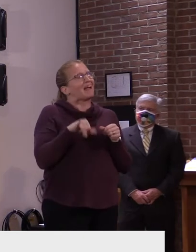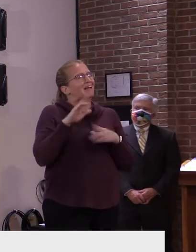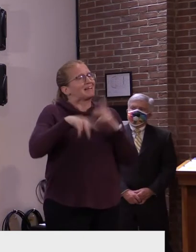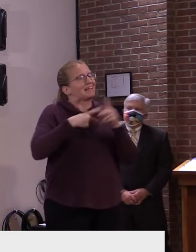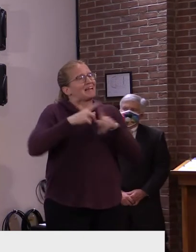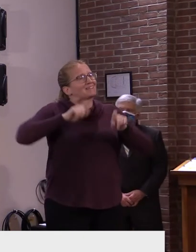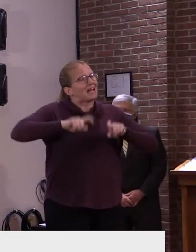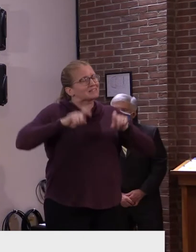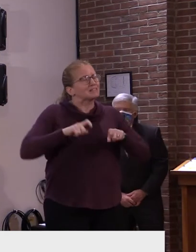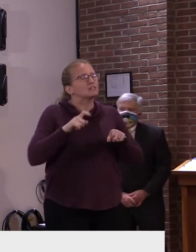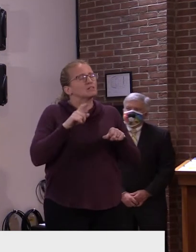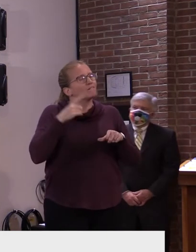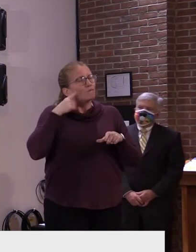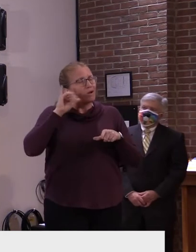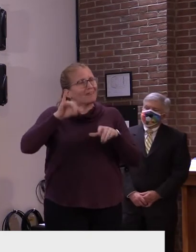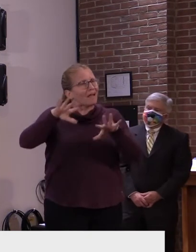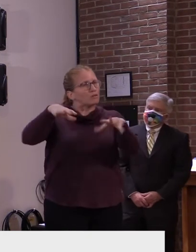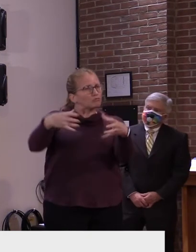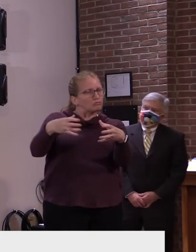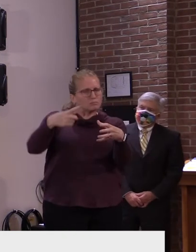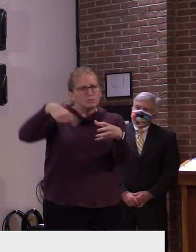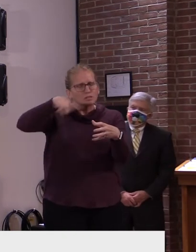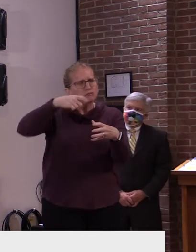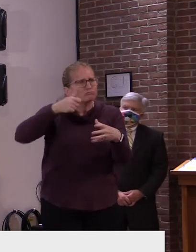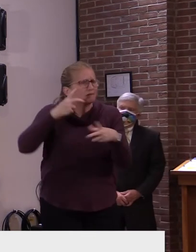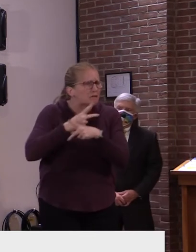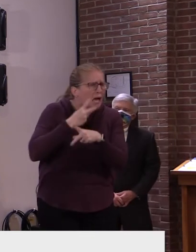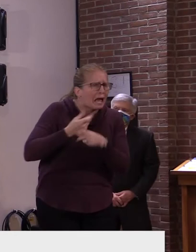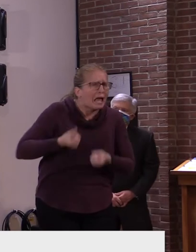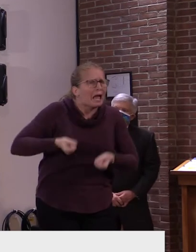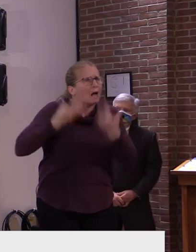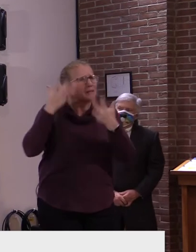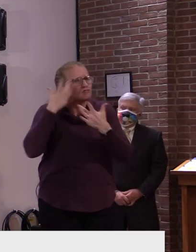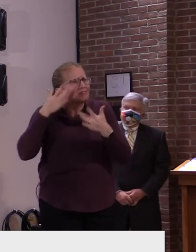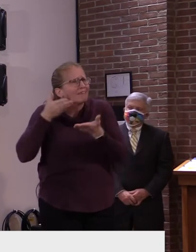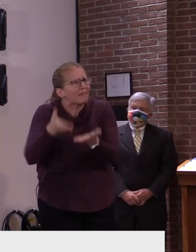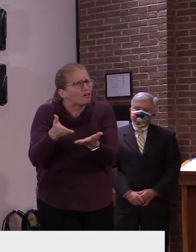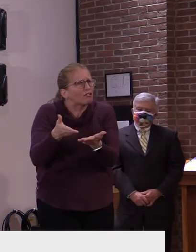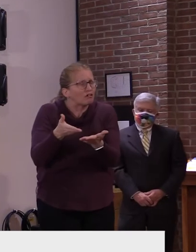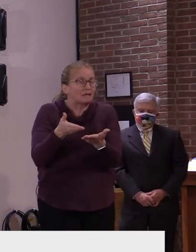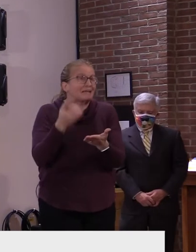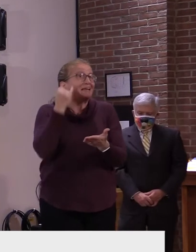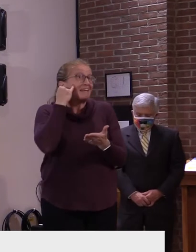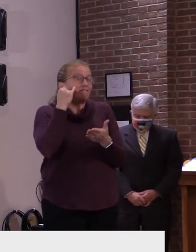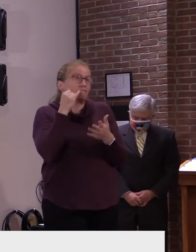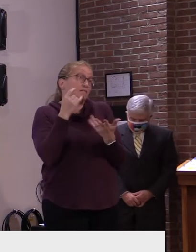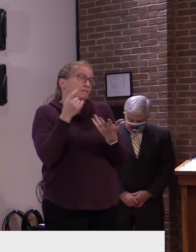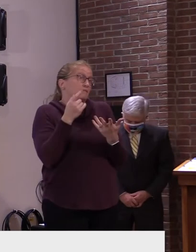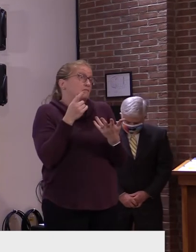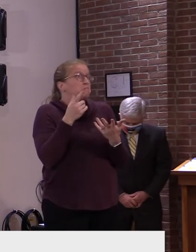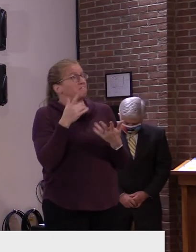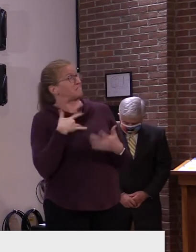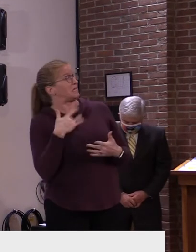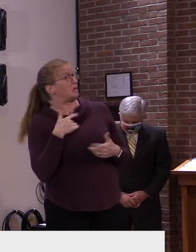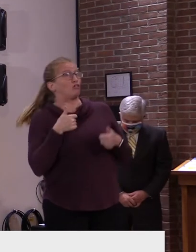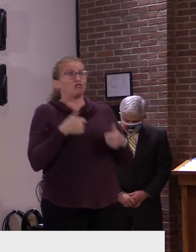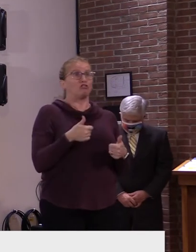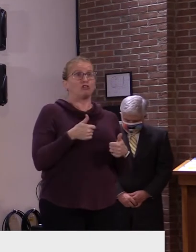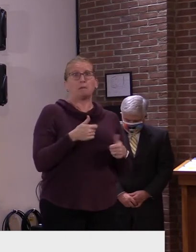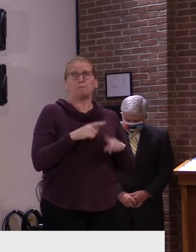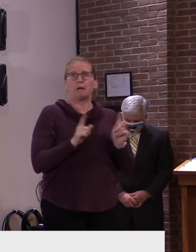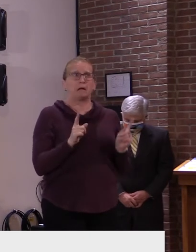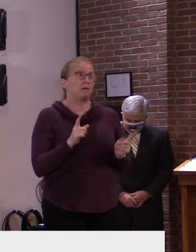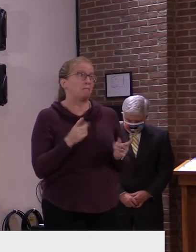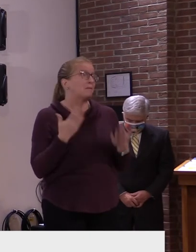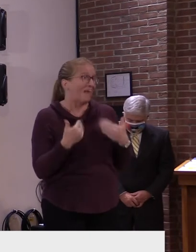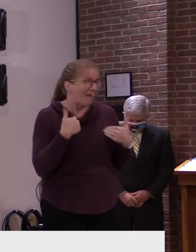to assess how much virus is present and people who are otherwise feeling quite well and don't know that they may harbor